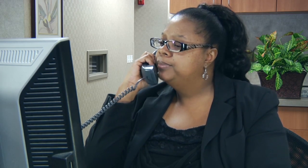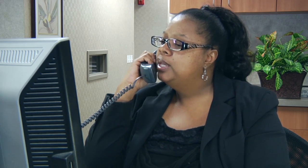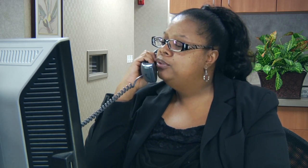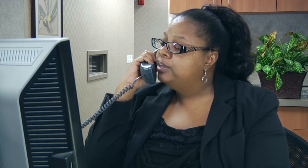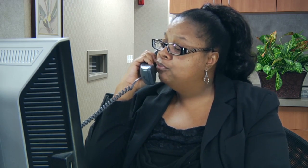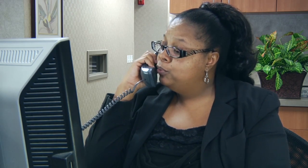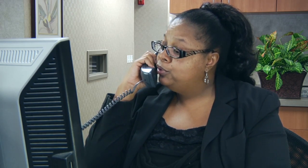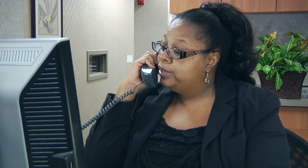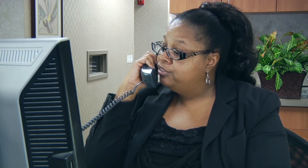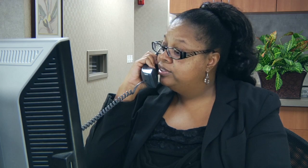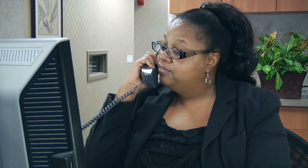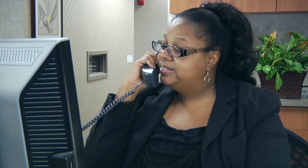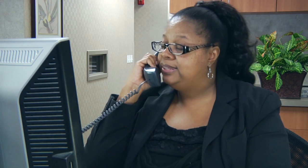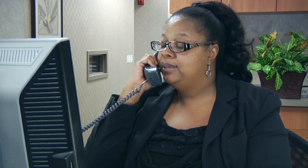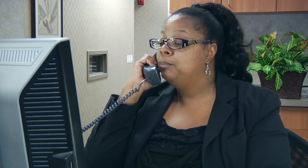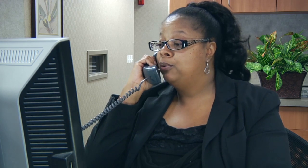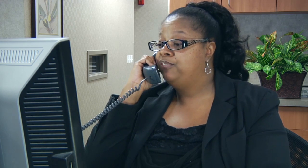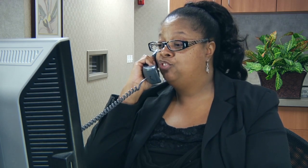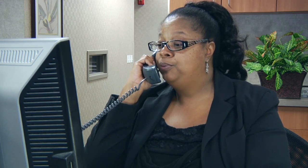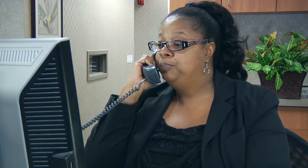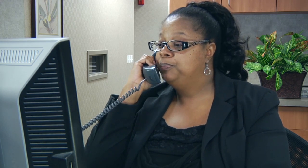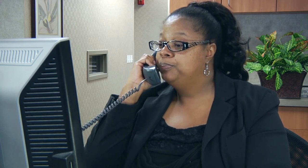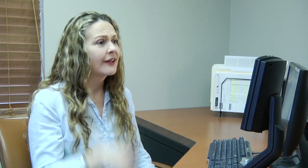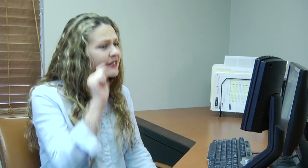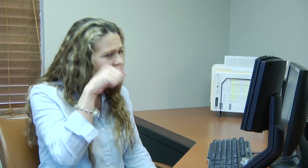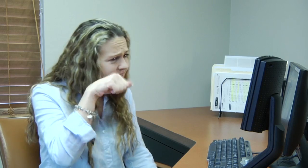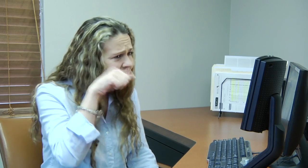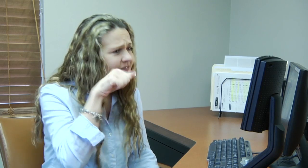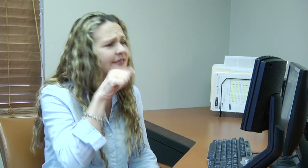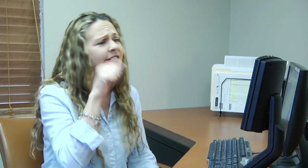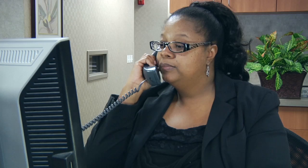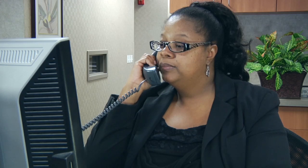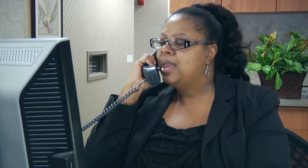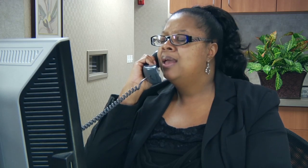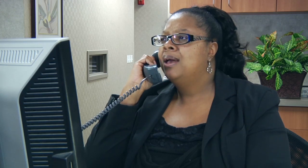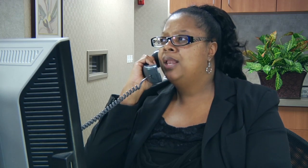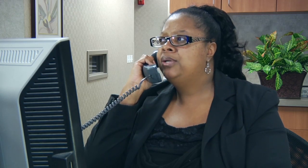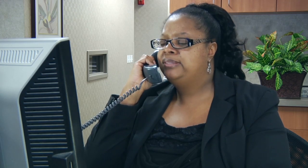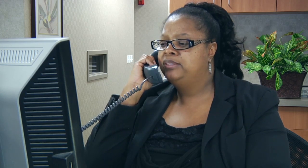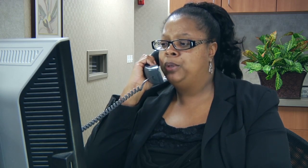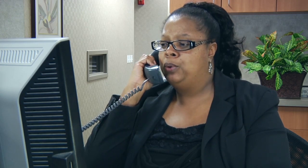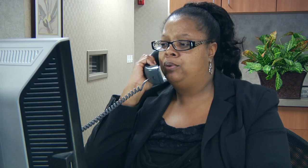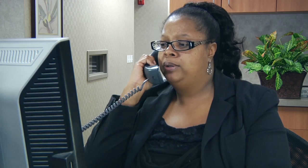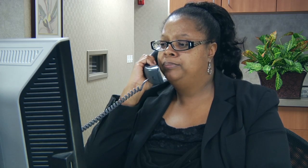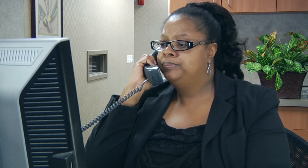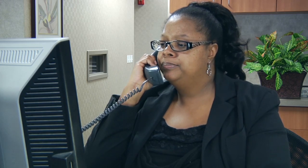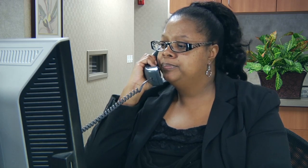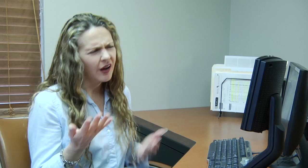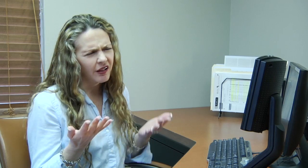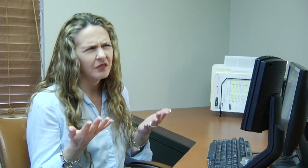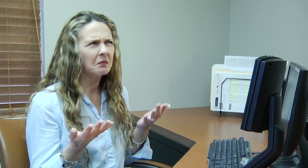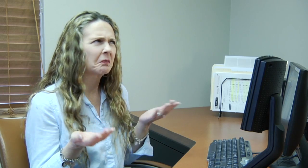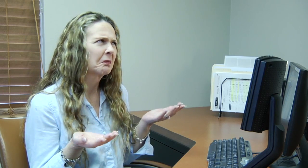Okay. You said frequent urination, fatigue, and blurry vision. Yes. How long has this been going on?